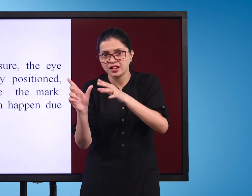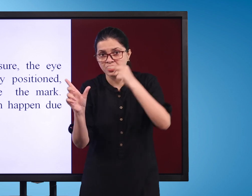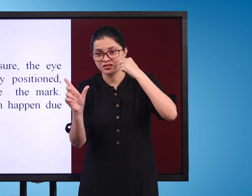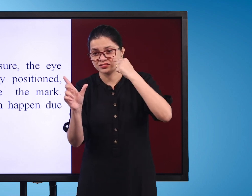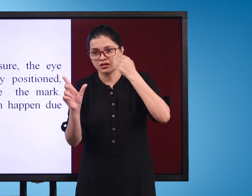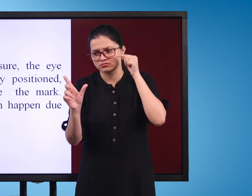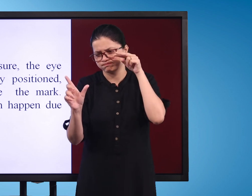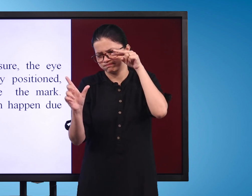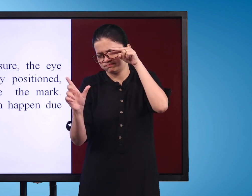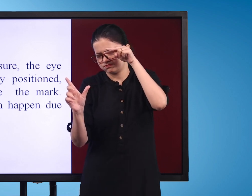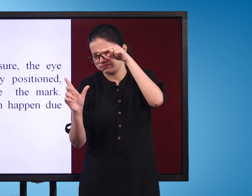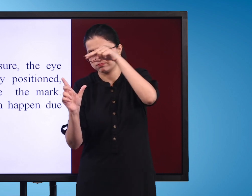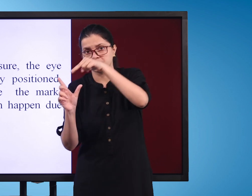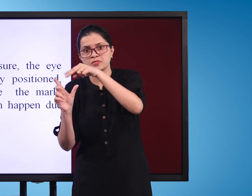the eye should be correctly positioned,